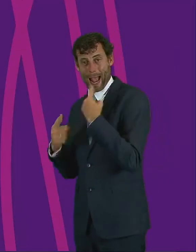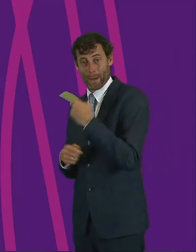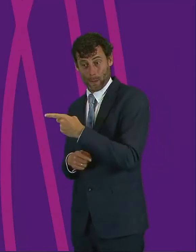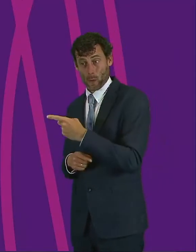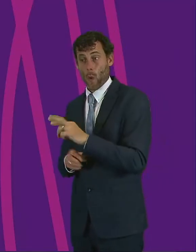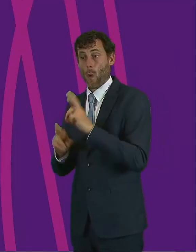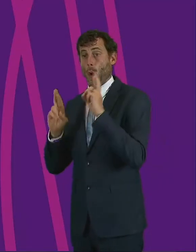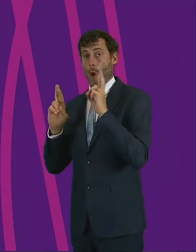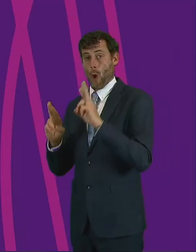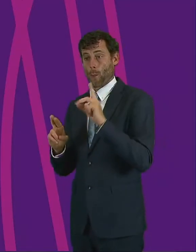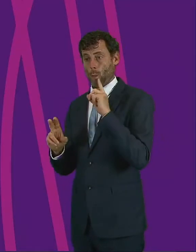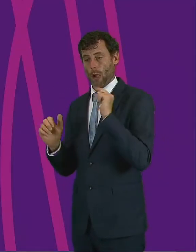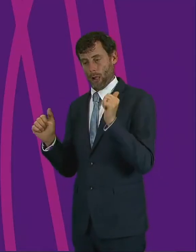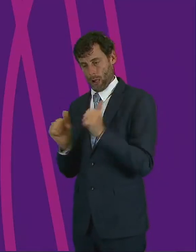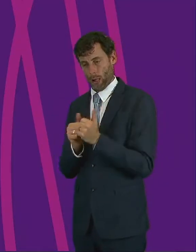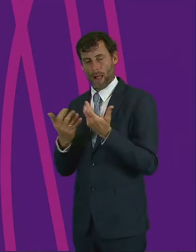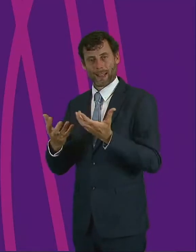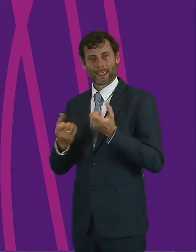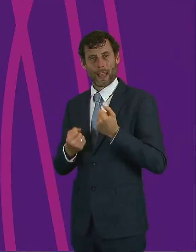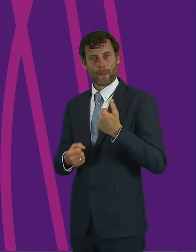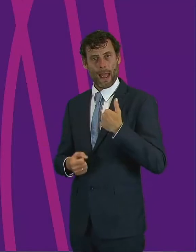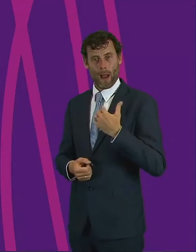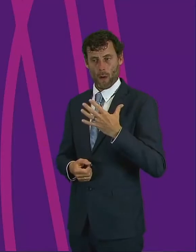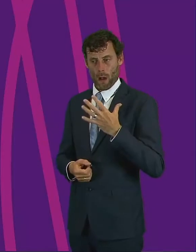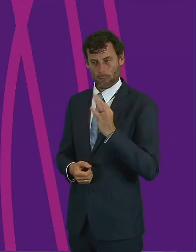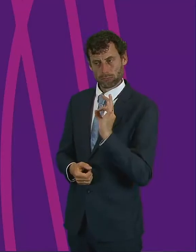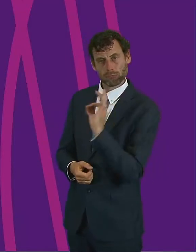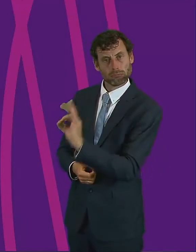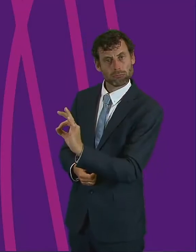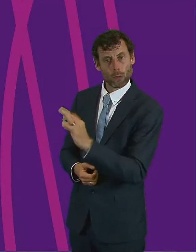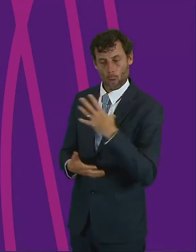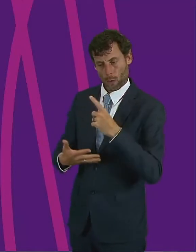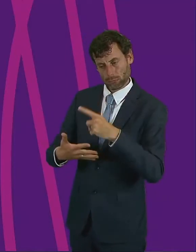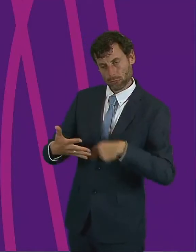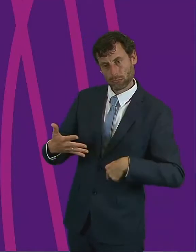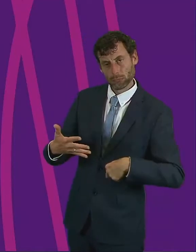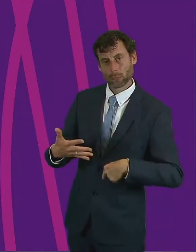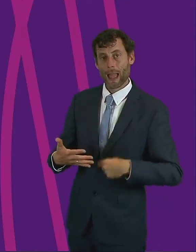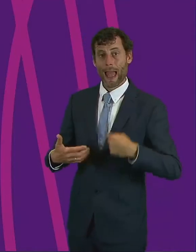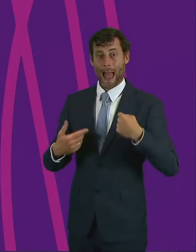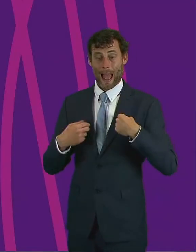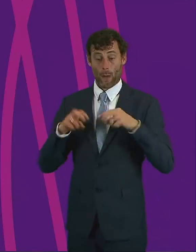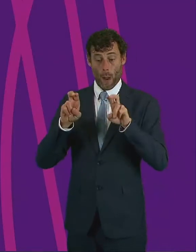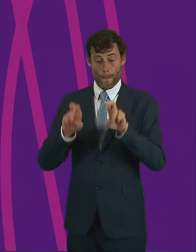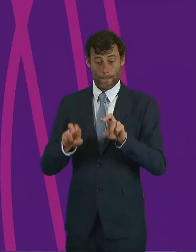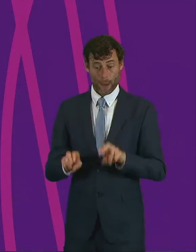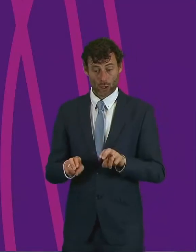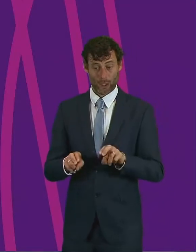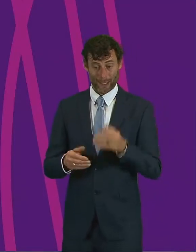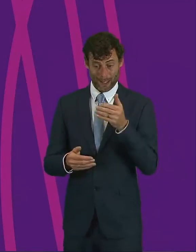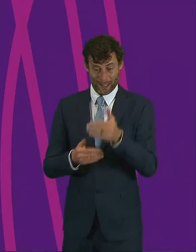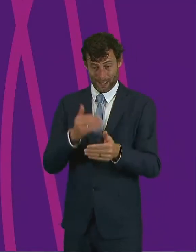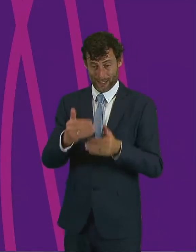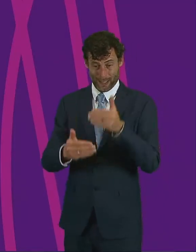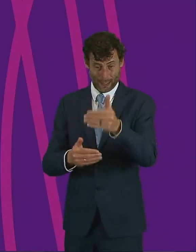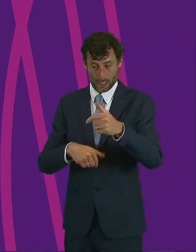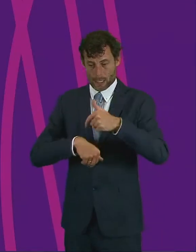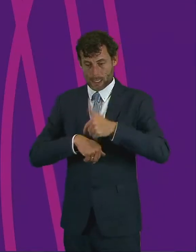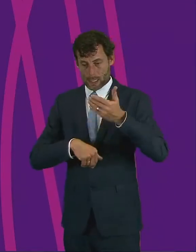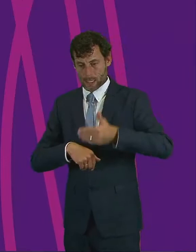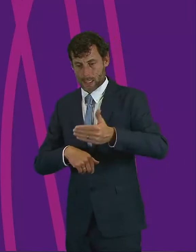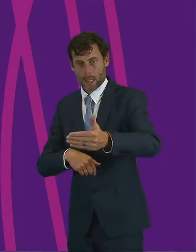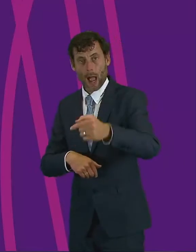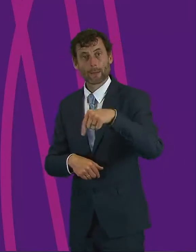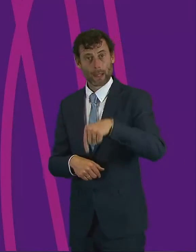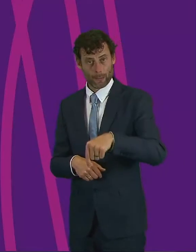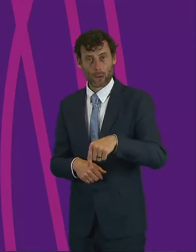will heed those calls. As I have said, under the current arrangements, our budgeting approach and timetable in response to this crisis